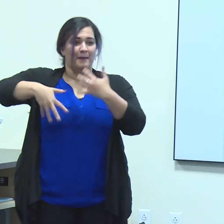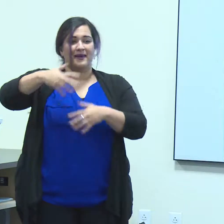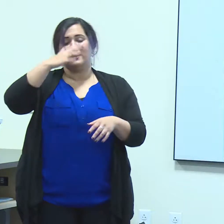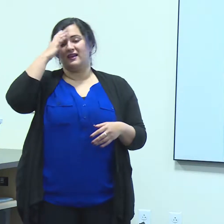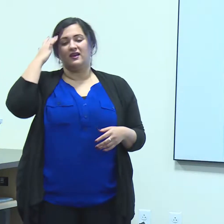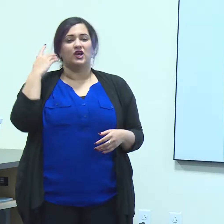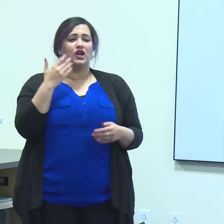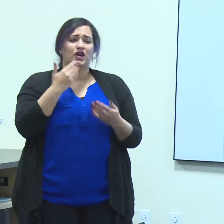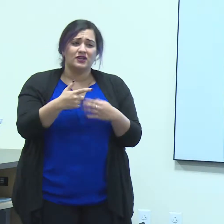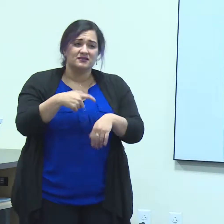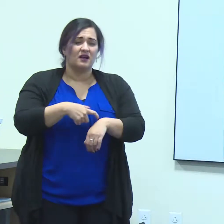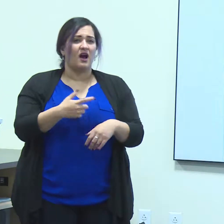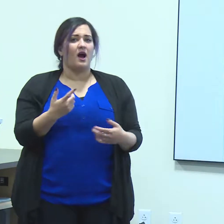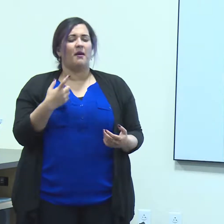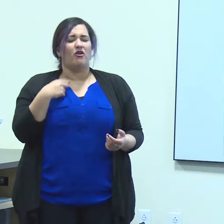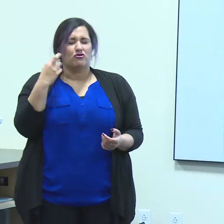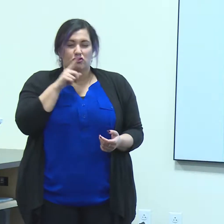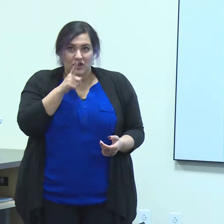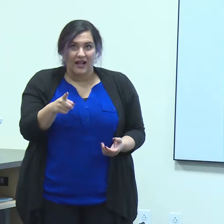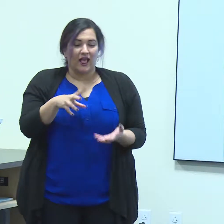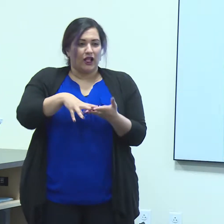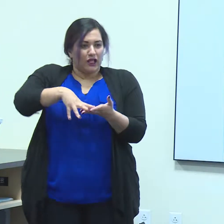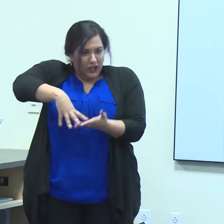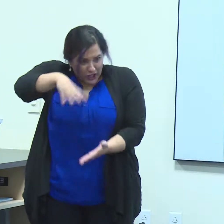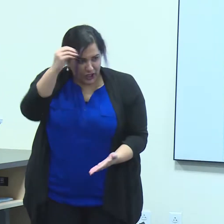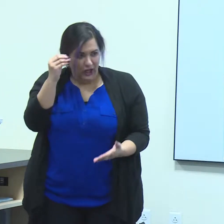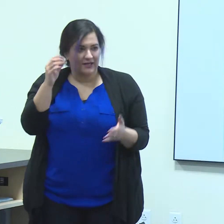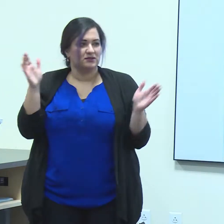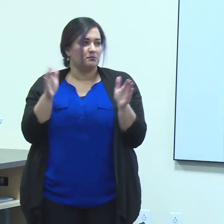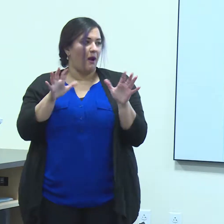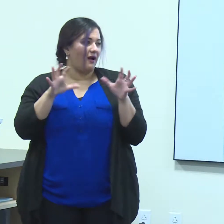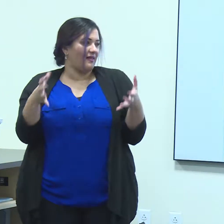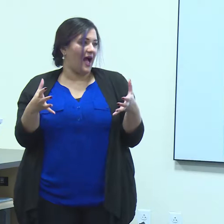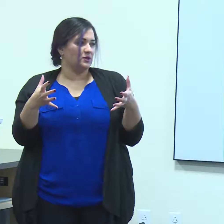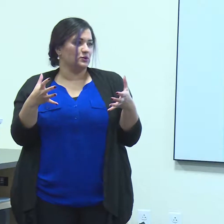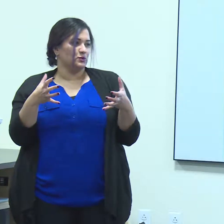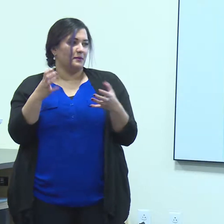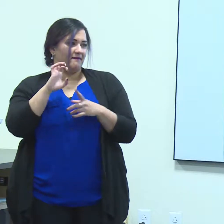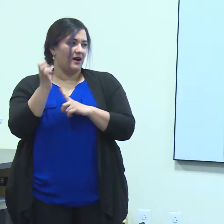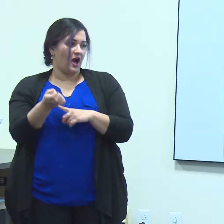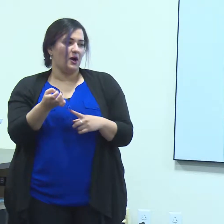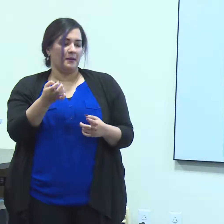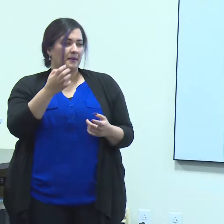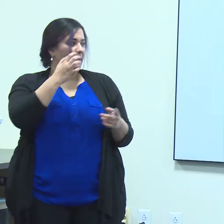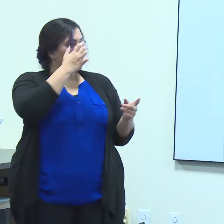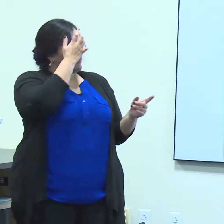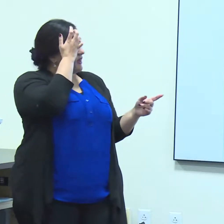was very valuable. I was able to learn much better in a small class environment.